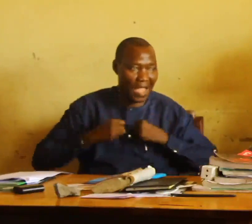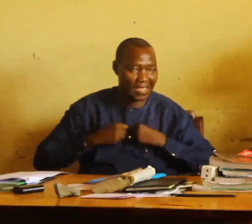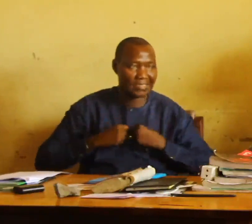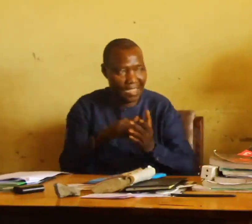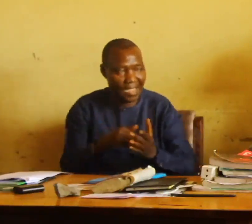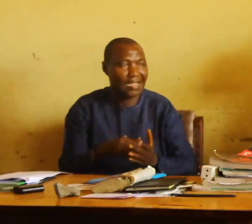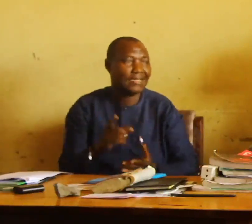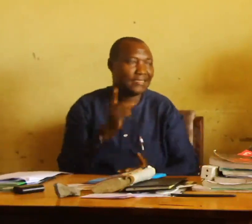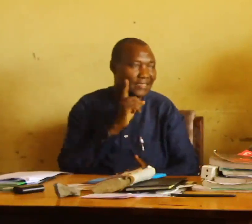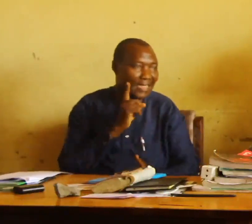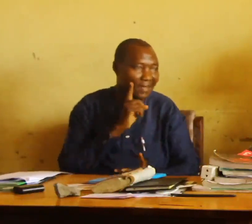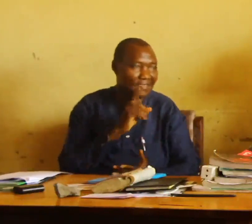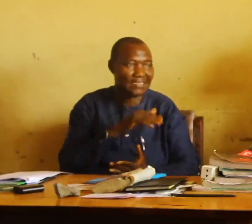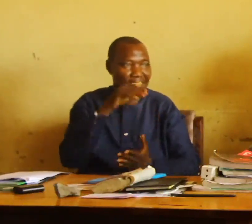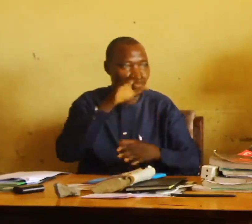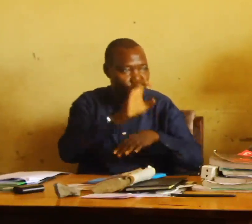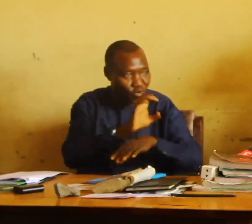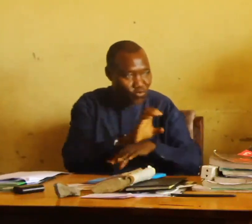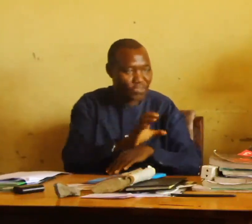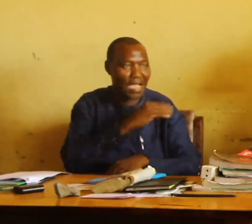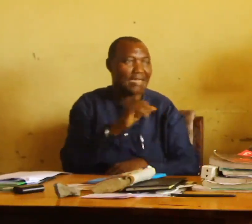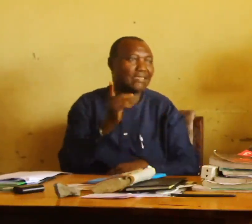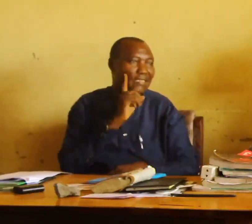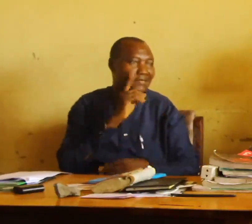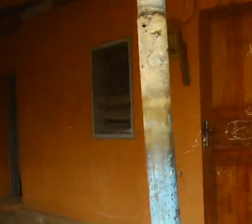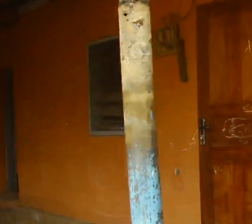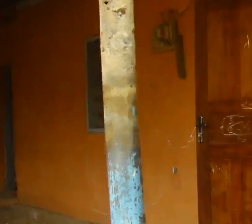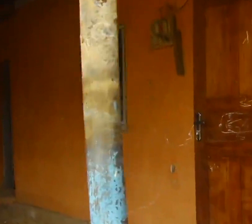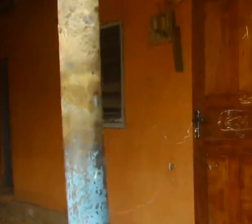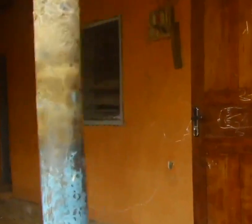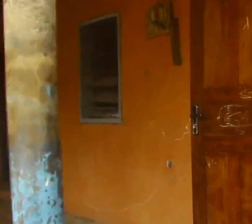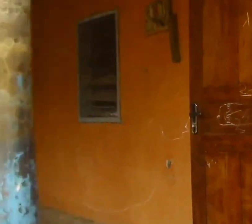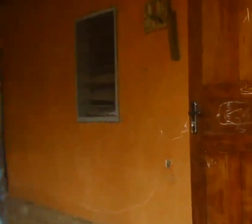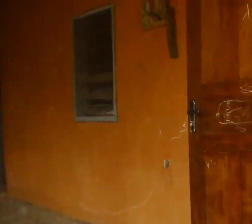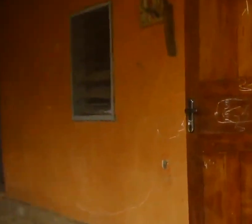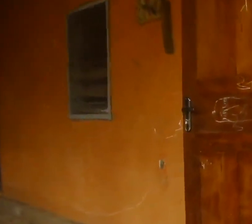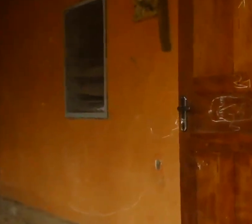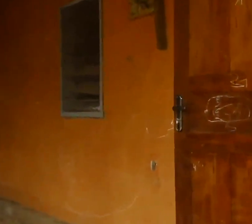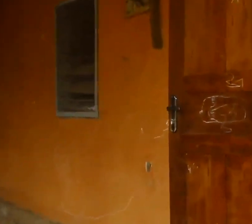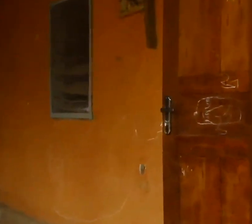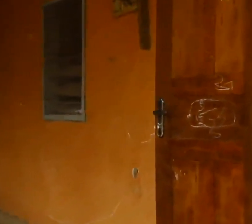school and the church, Church for the Deaf. The school is under the Church of the Deaf here.